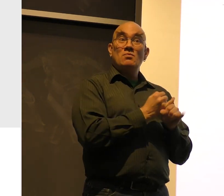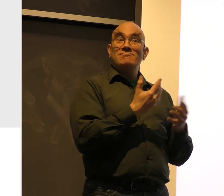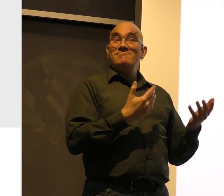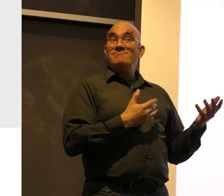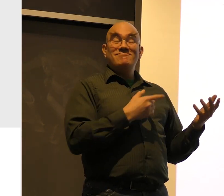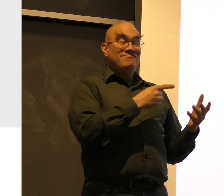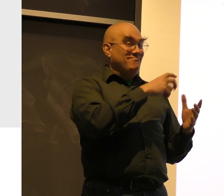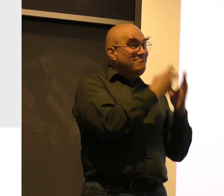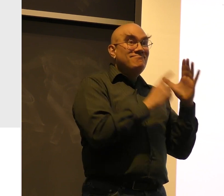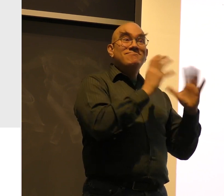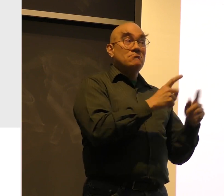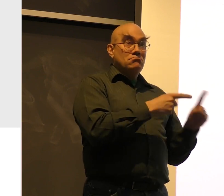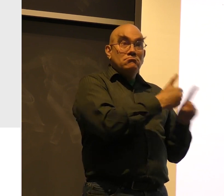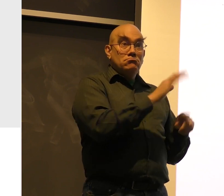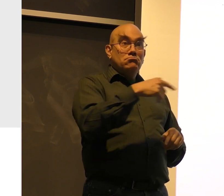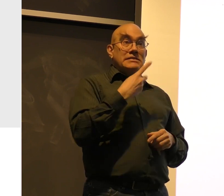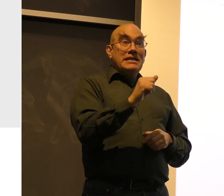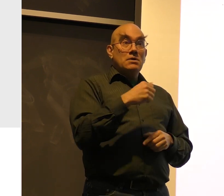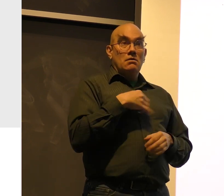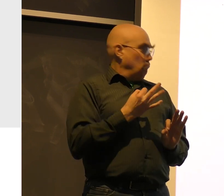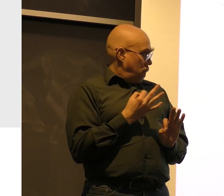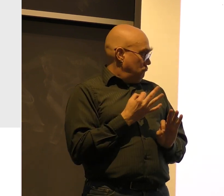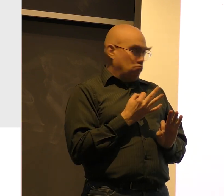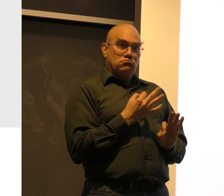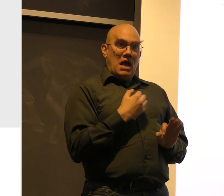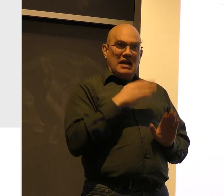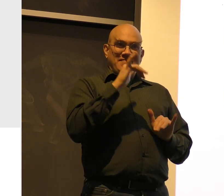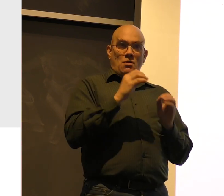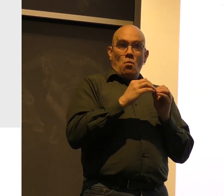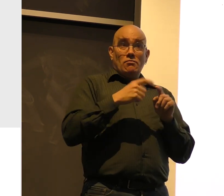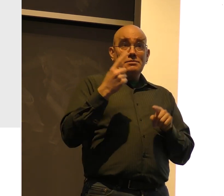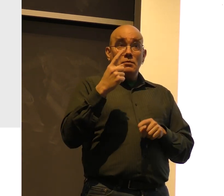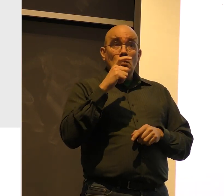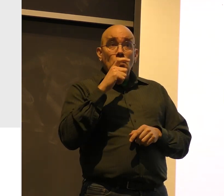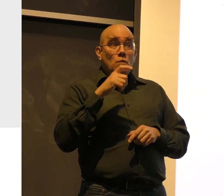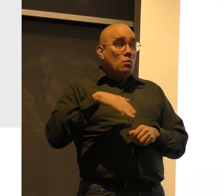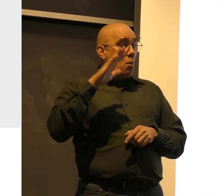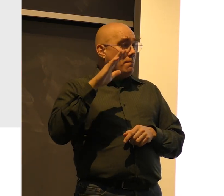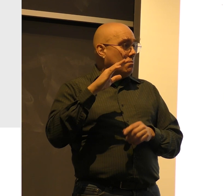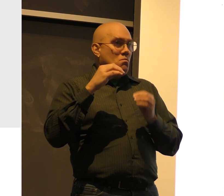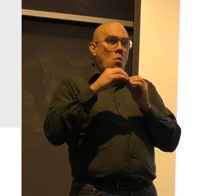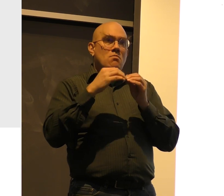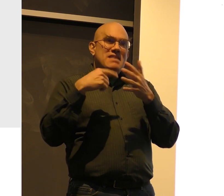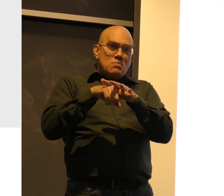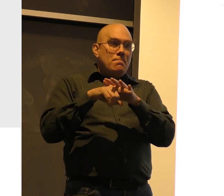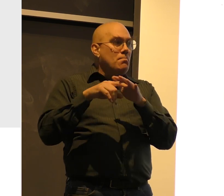deaf family who had many generations of deafness, would identify as a person with a disability. That really surprised me. When I grew